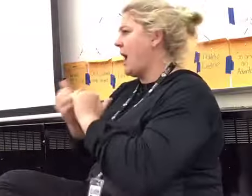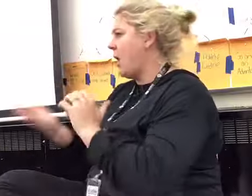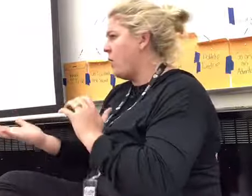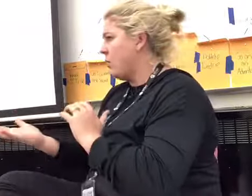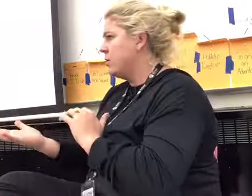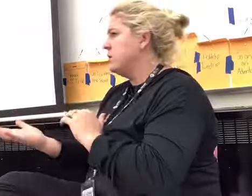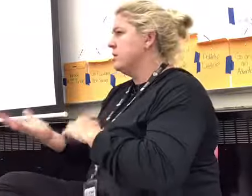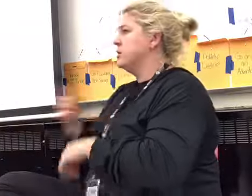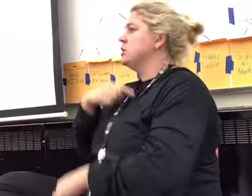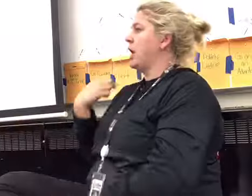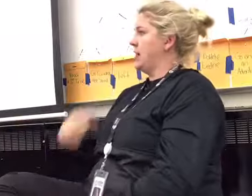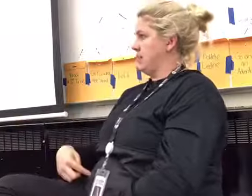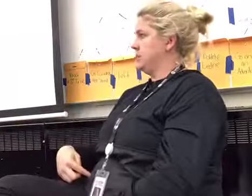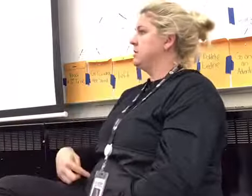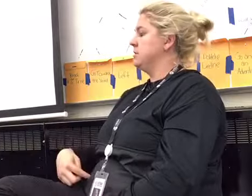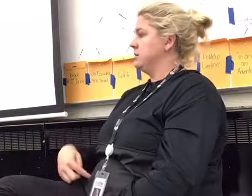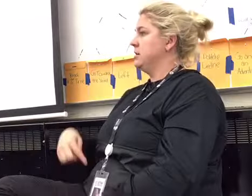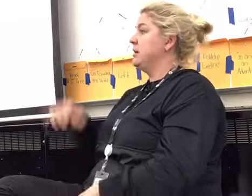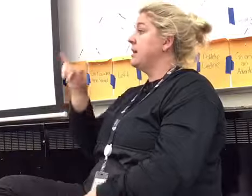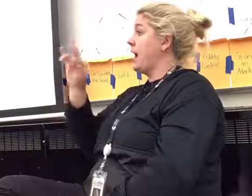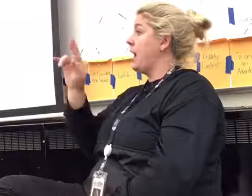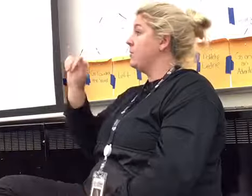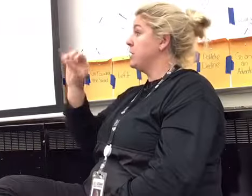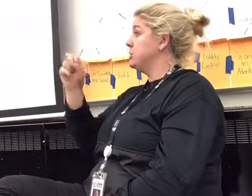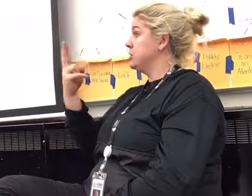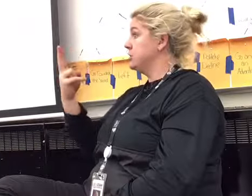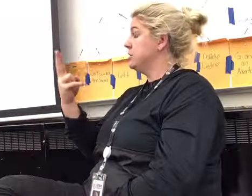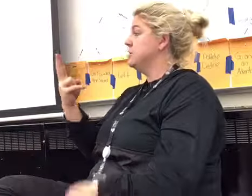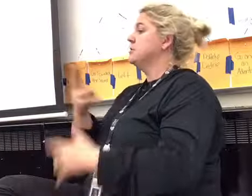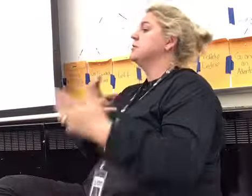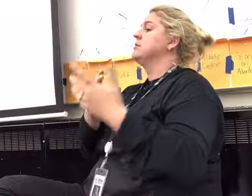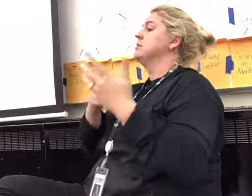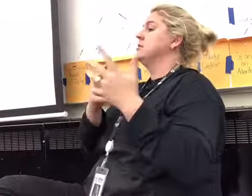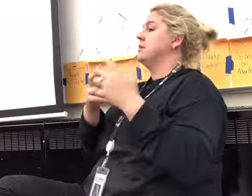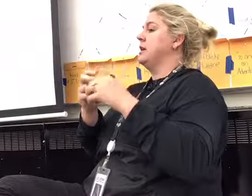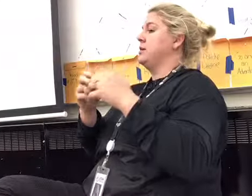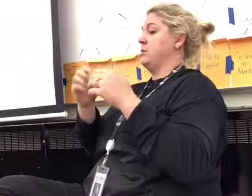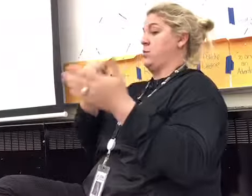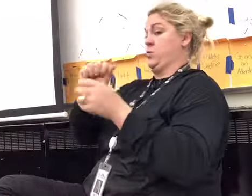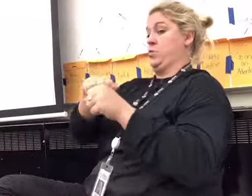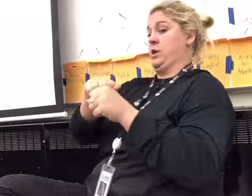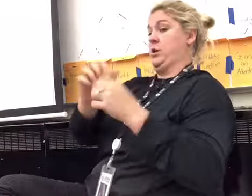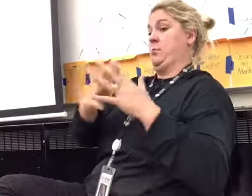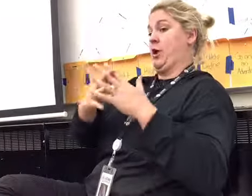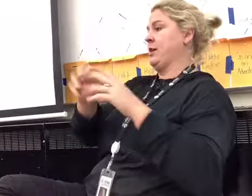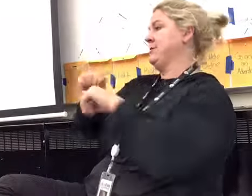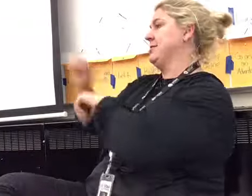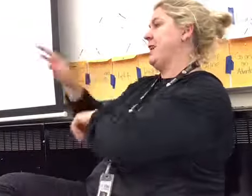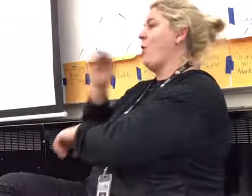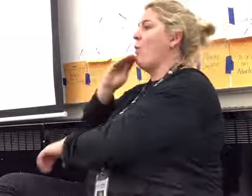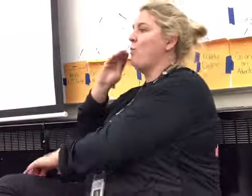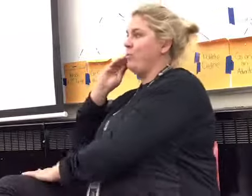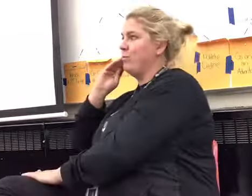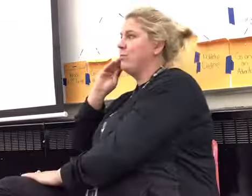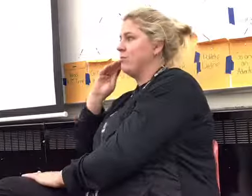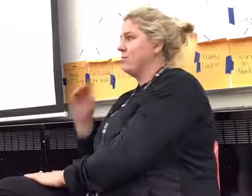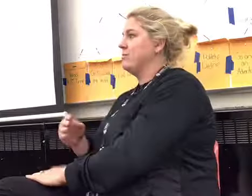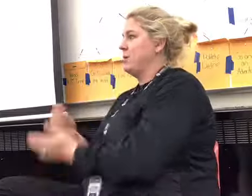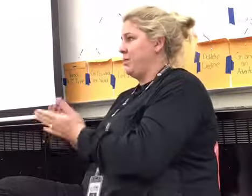the Chinese, right? And the Irish. They went here to America, collected money, sent it back home. Now, if you look at a picture like this, by